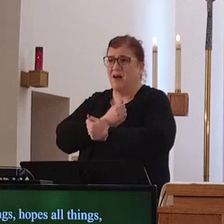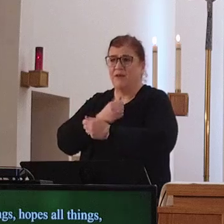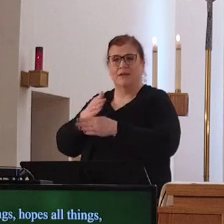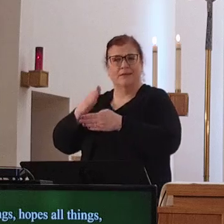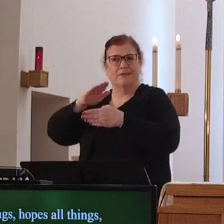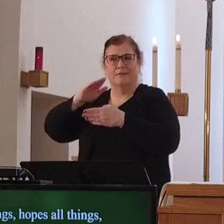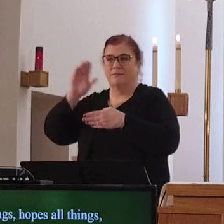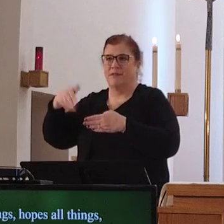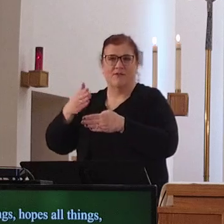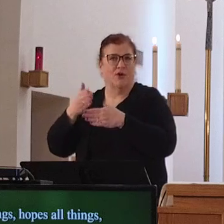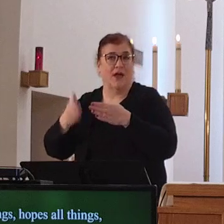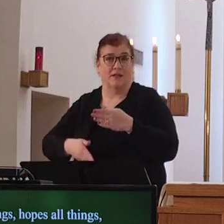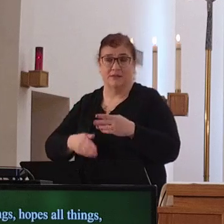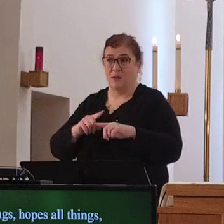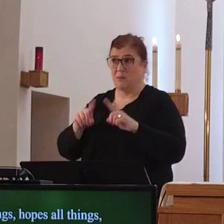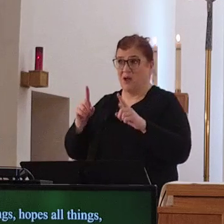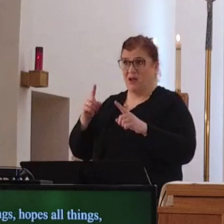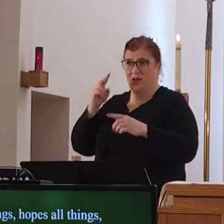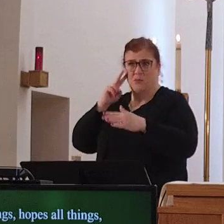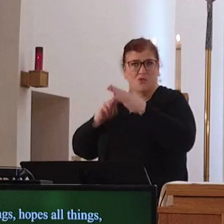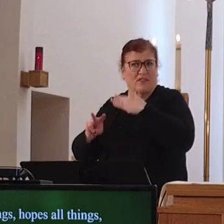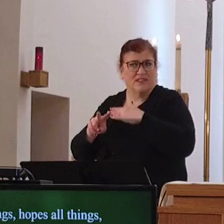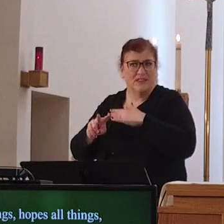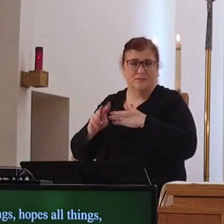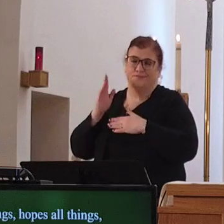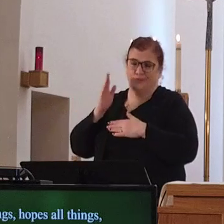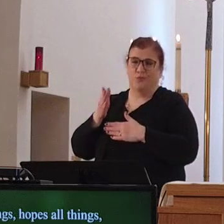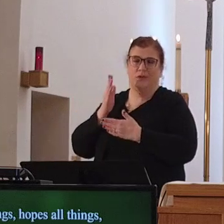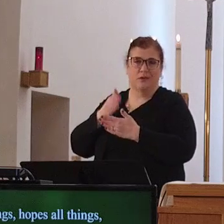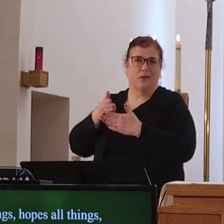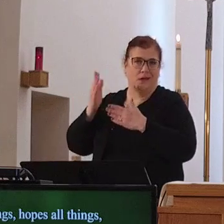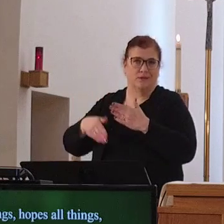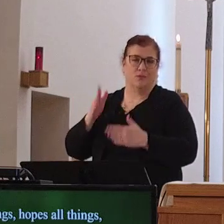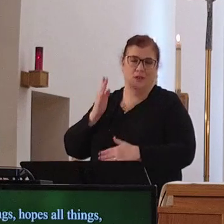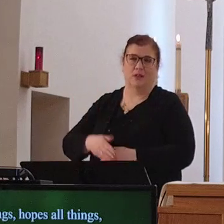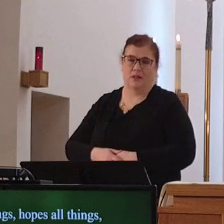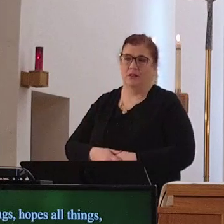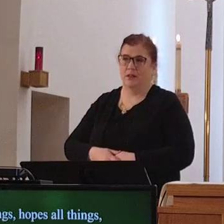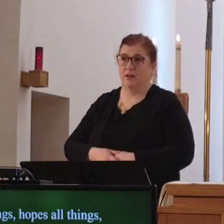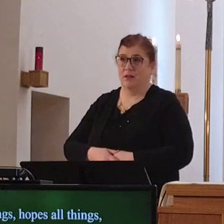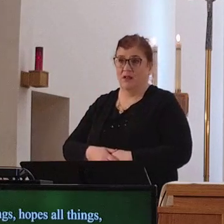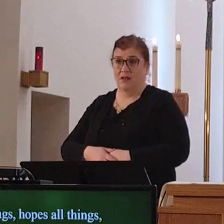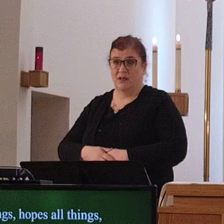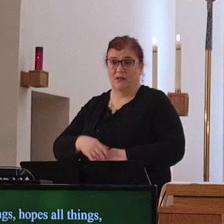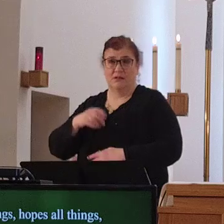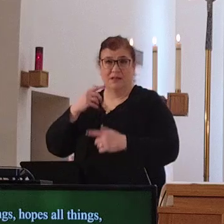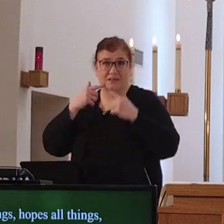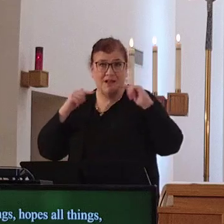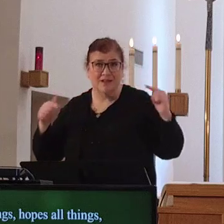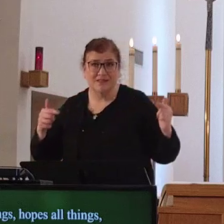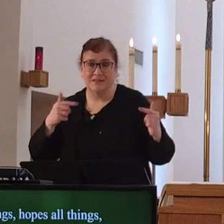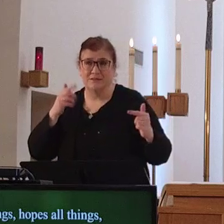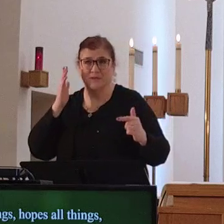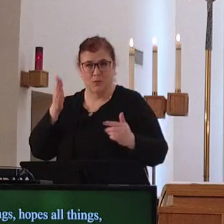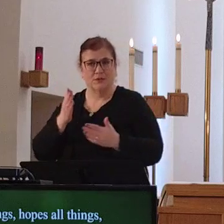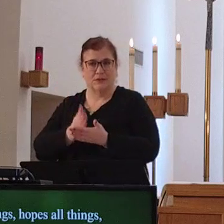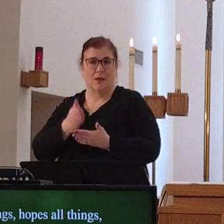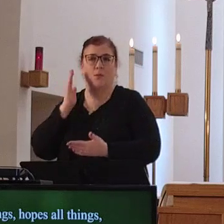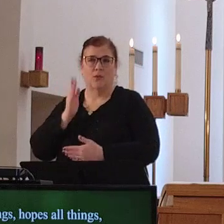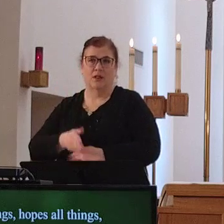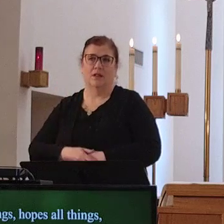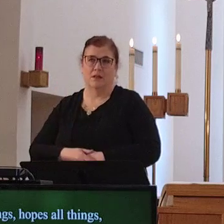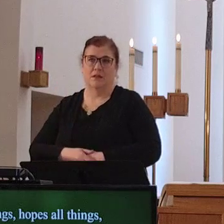ends. But as for prophecies, they will come to an end. As for tongues, they will